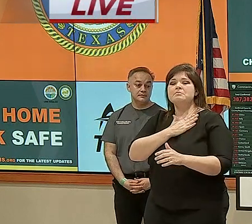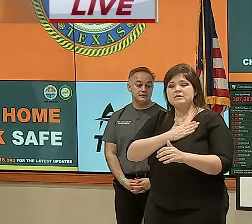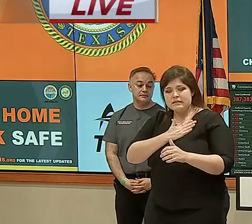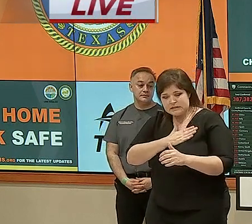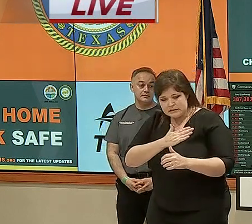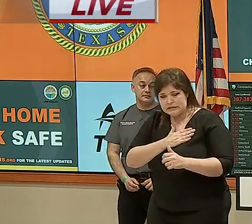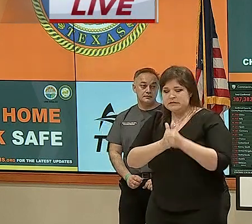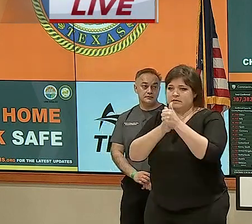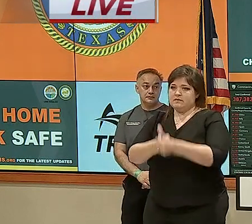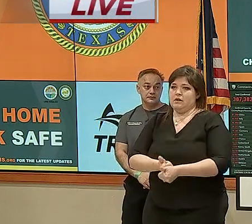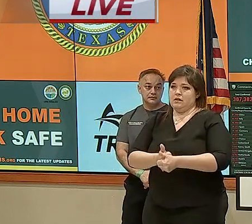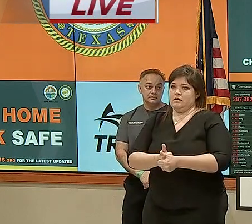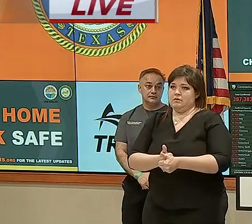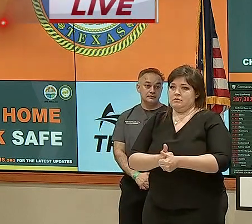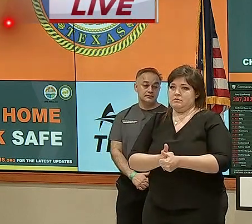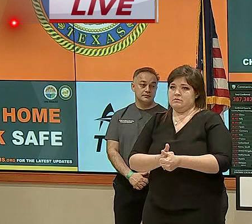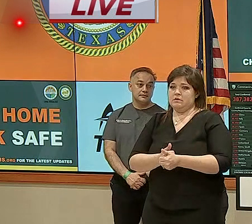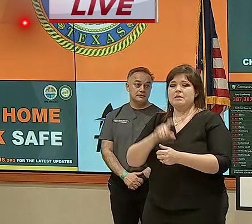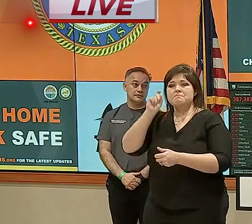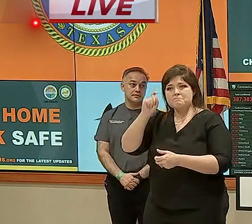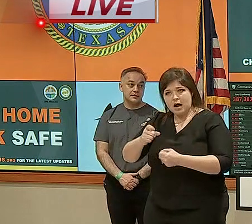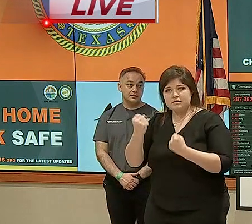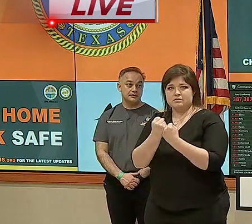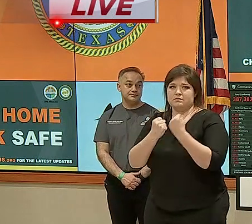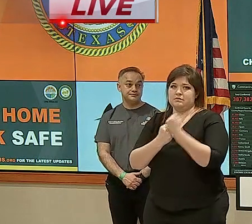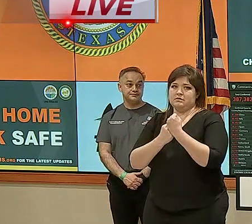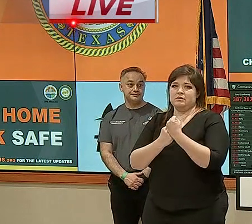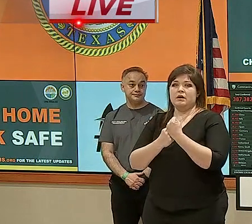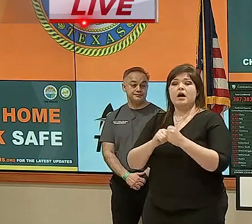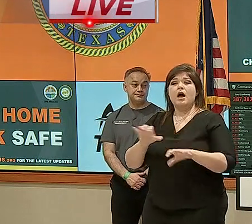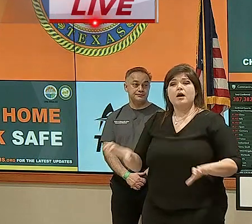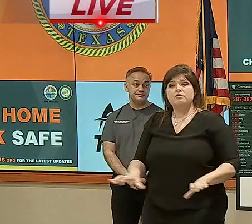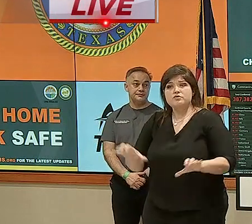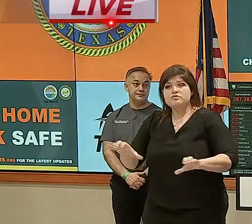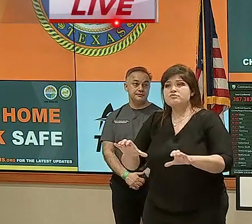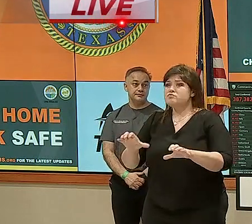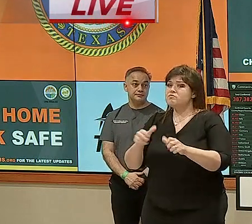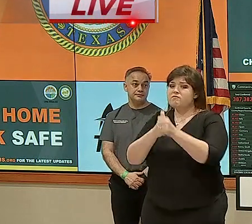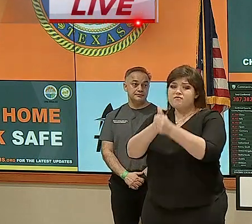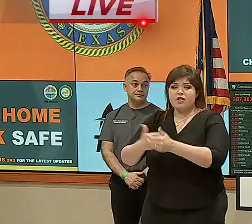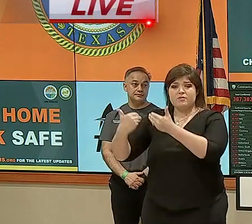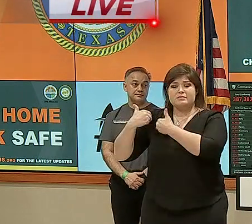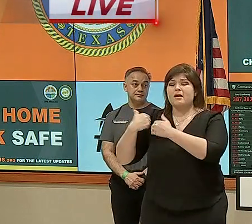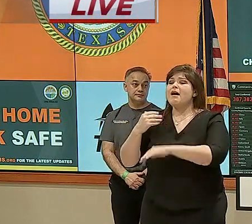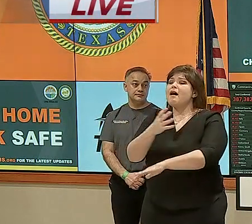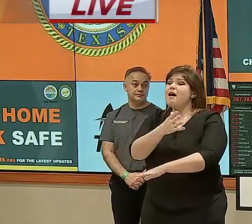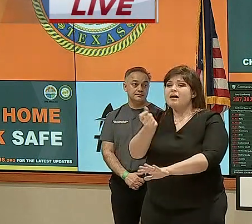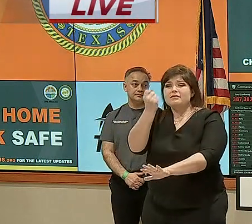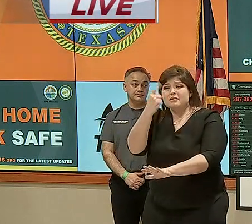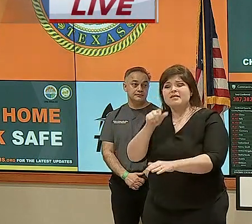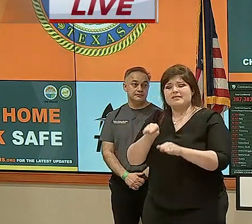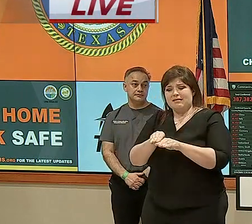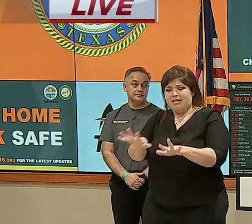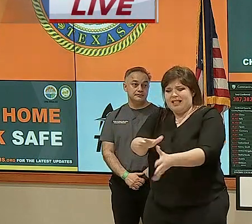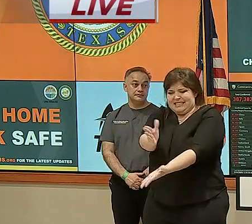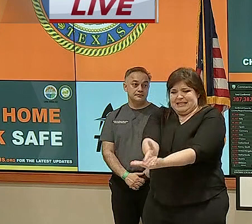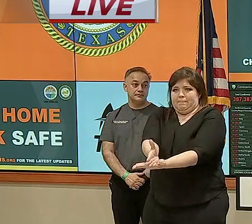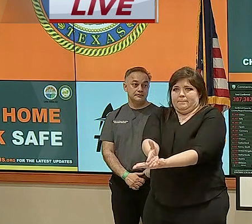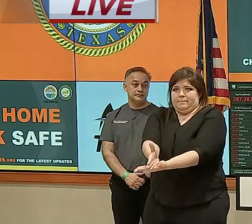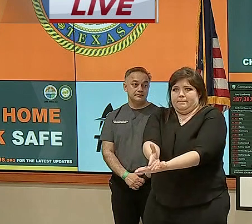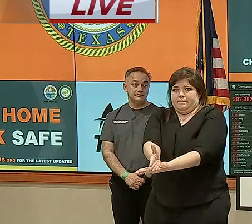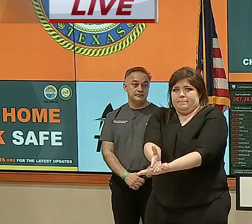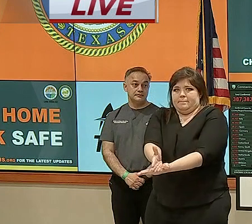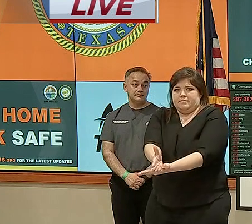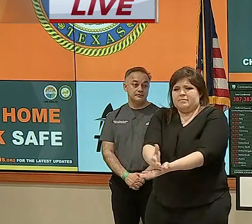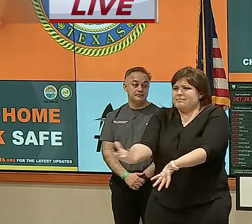together, to operate responsibly, and let's blunt the progression of this virus. And let's do it